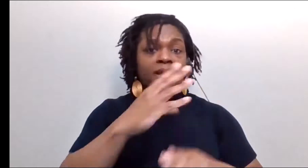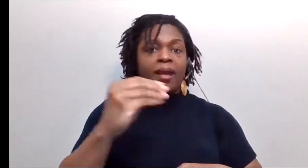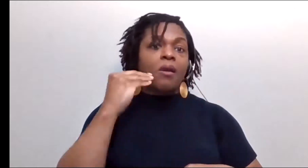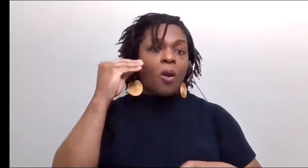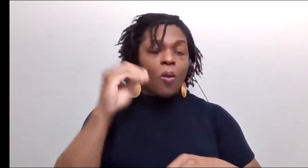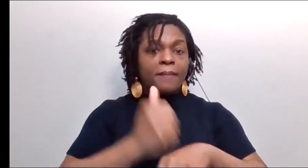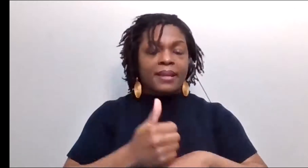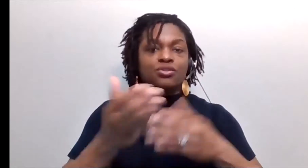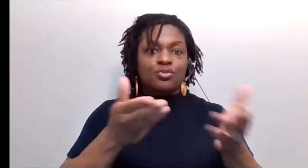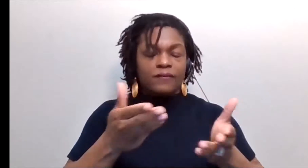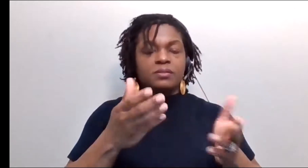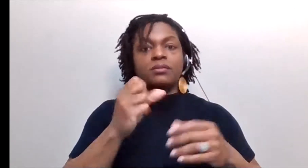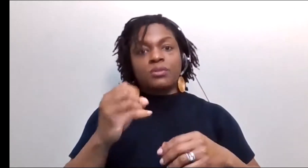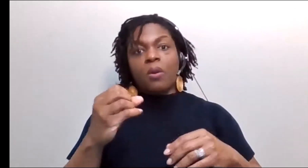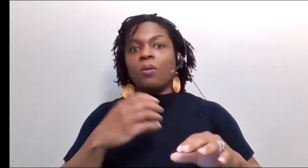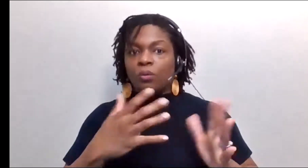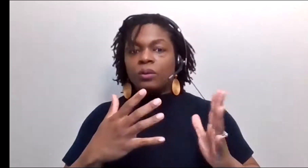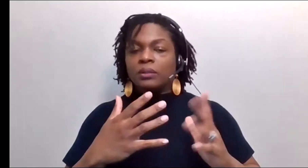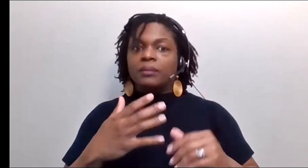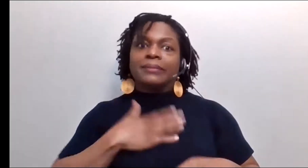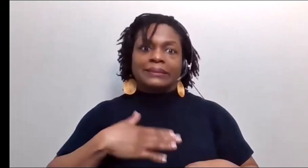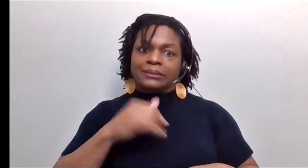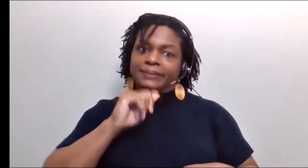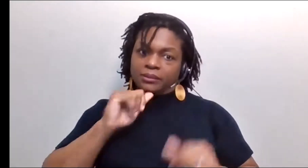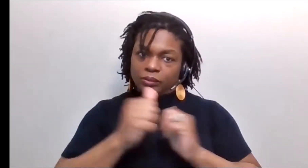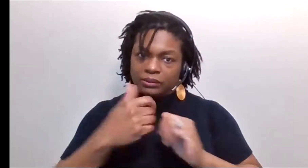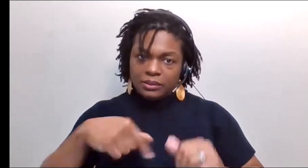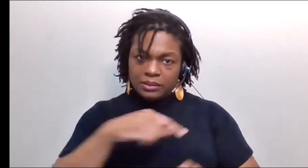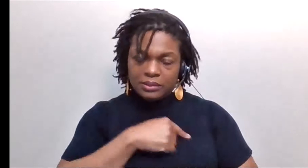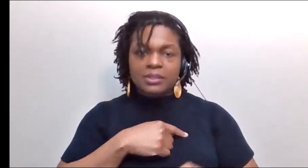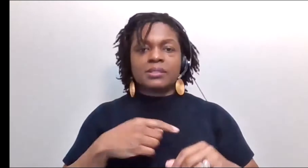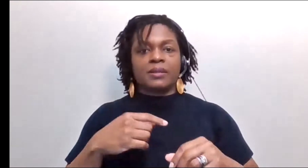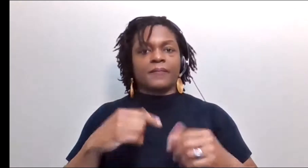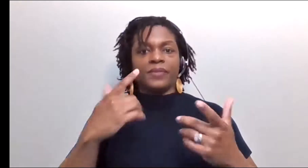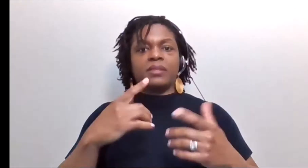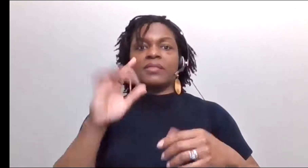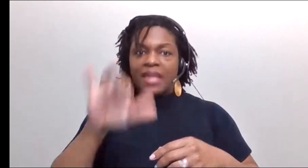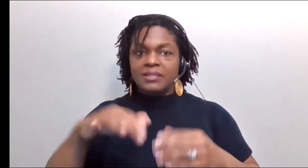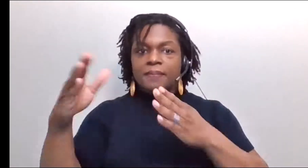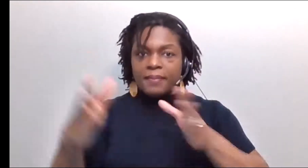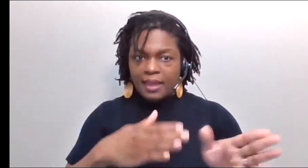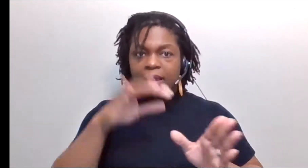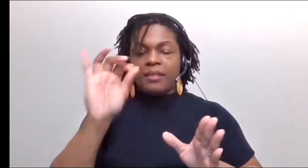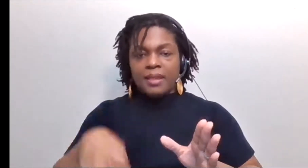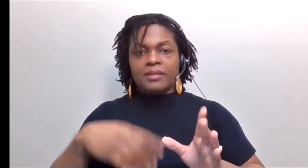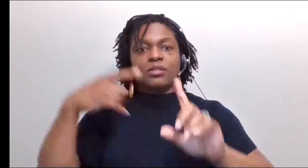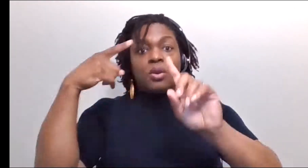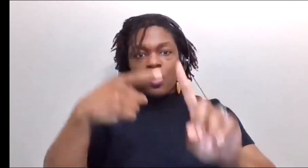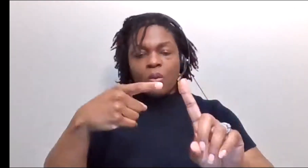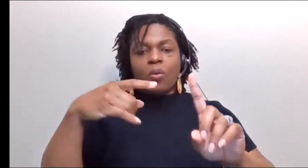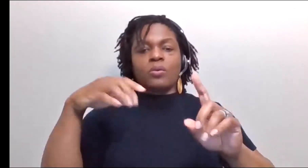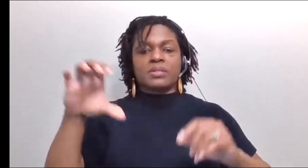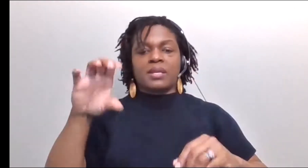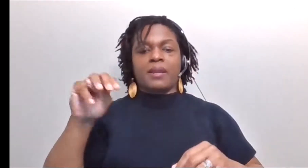us, I don't want to say there's a guarantee, but that's the plan. That's the intention from CMS is for those services to come back to